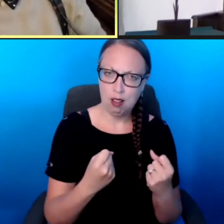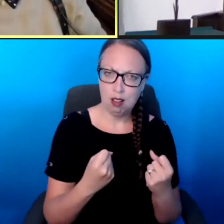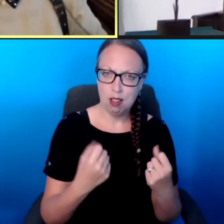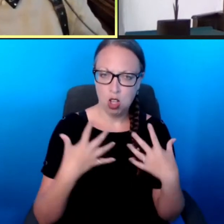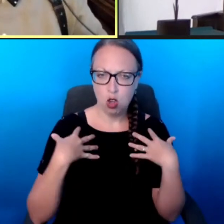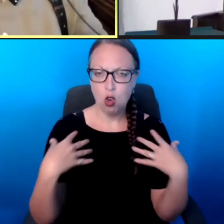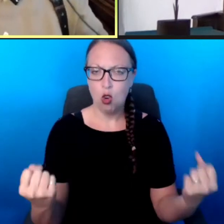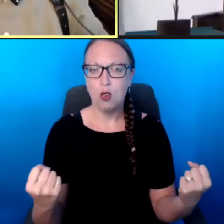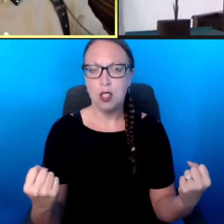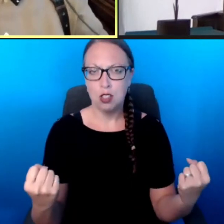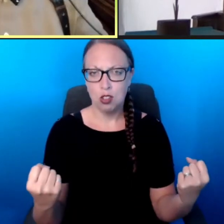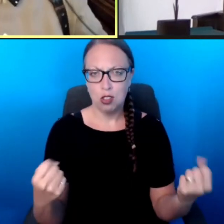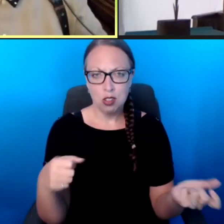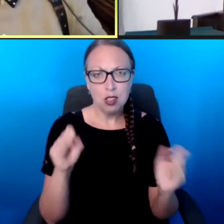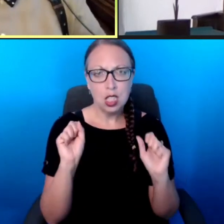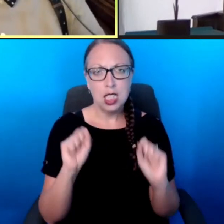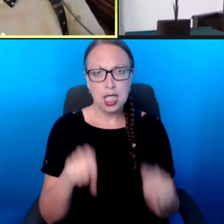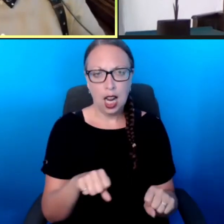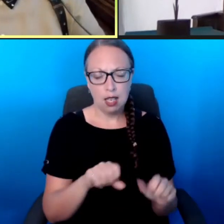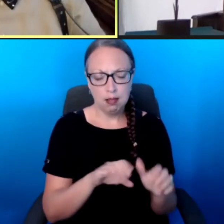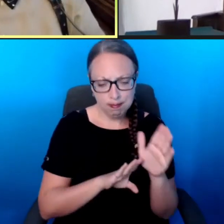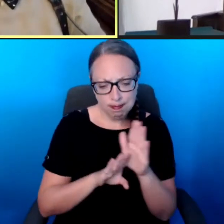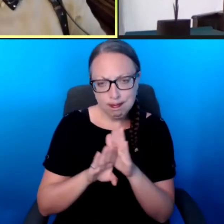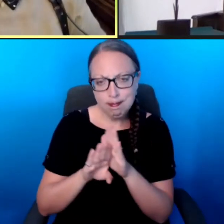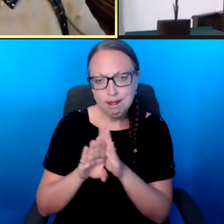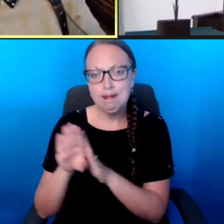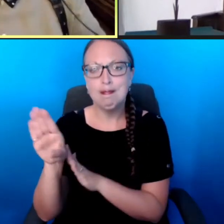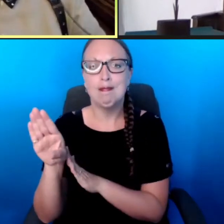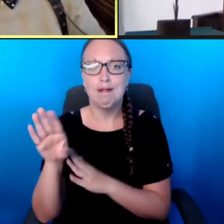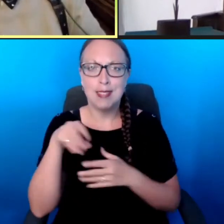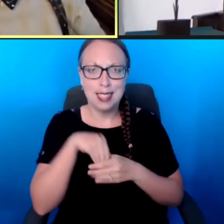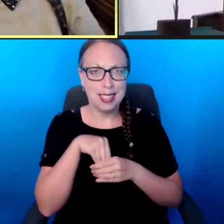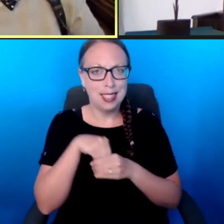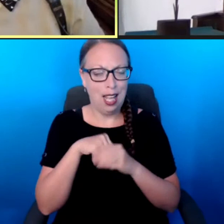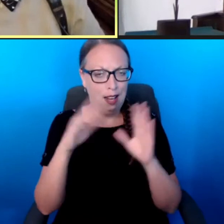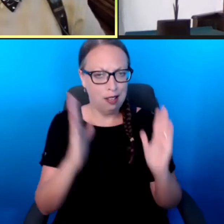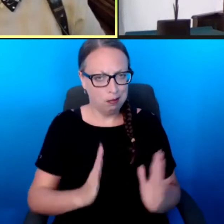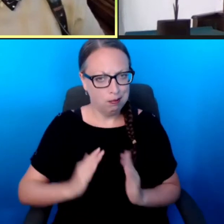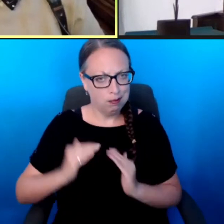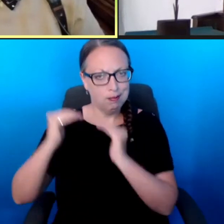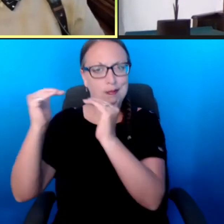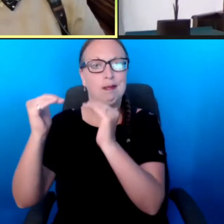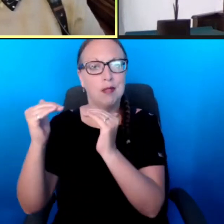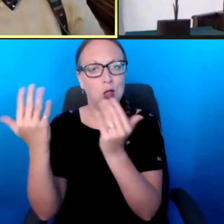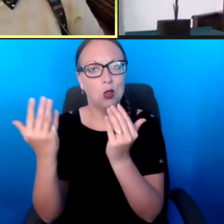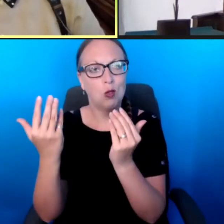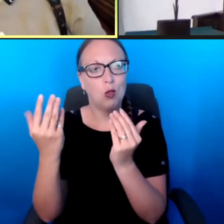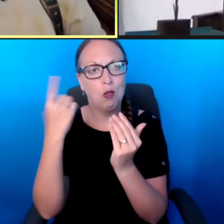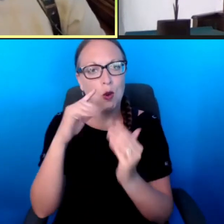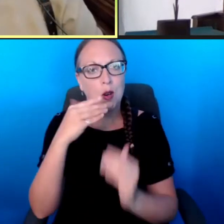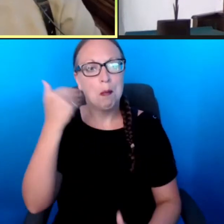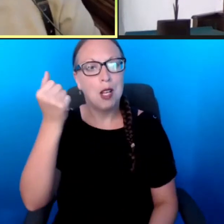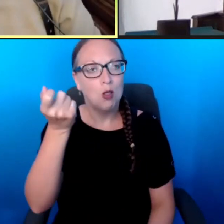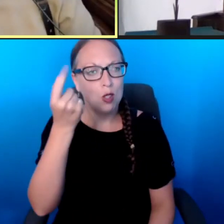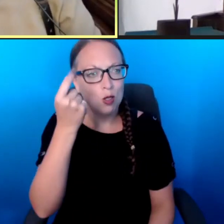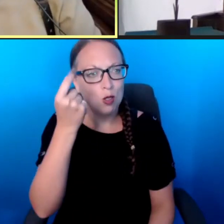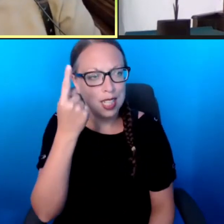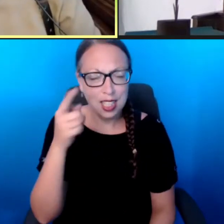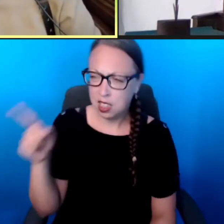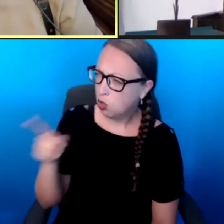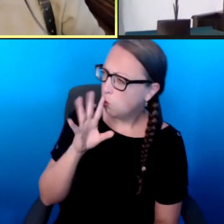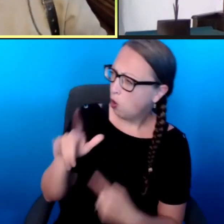courage can evolve within us to a higher level of understanding. I think you're talking about the